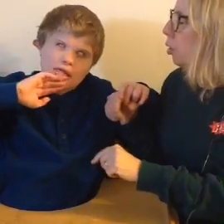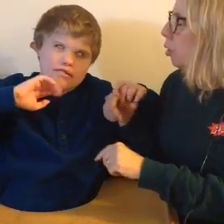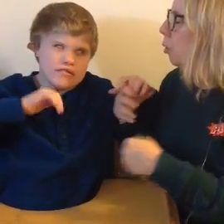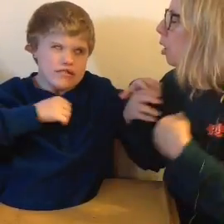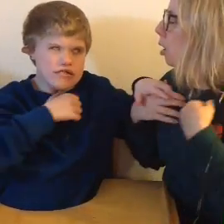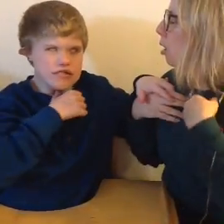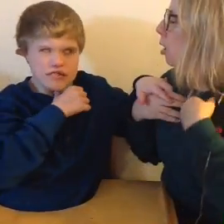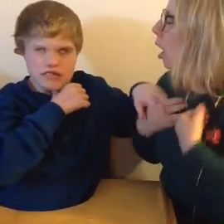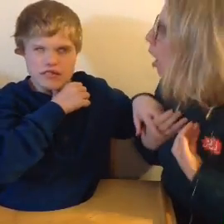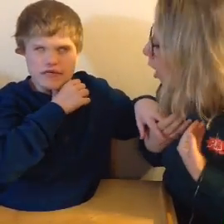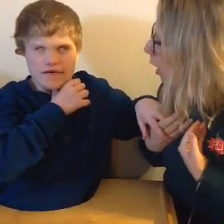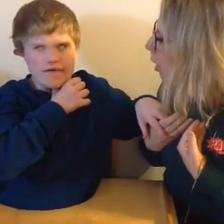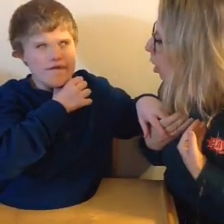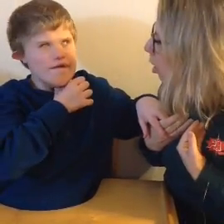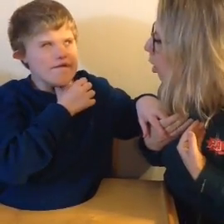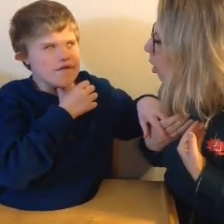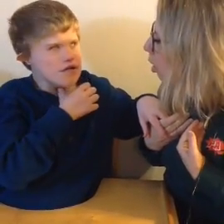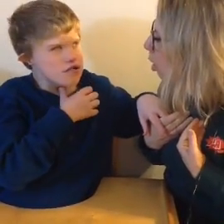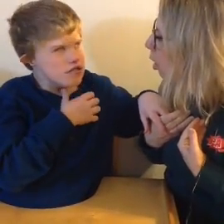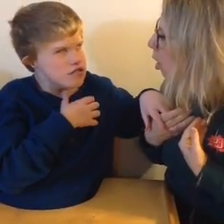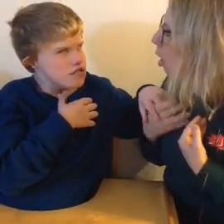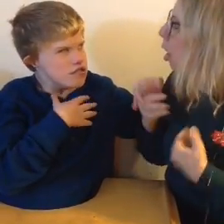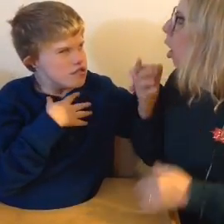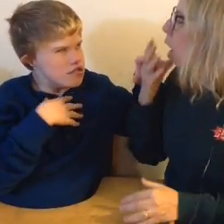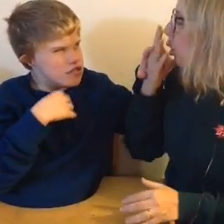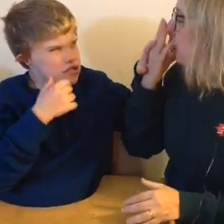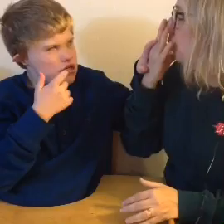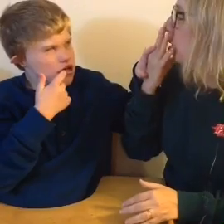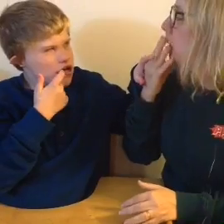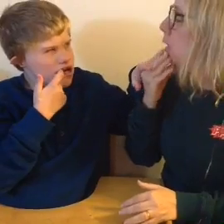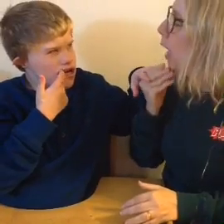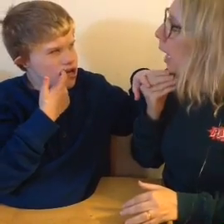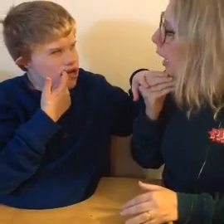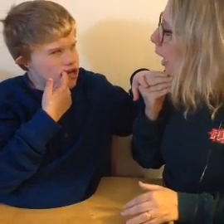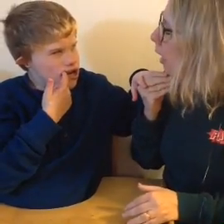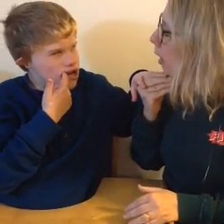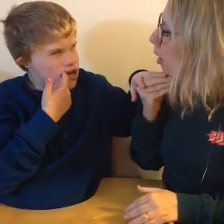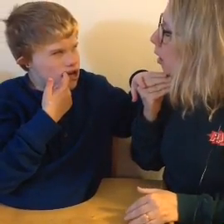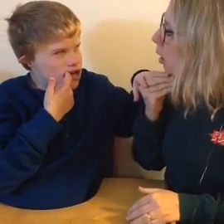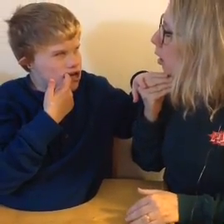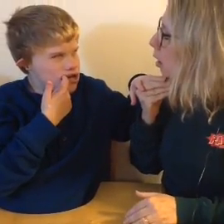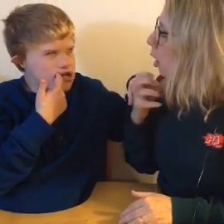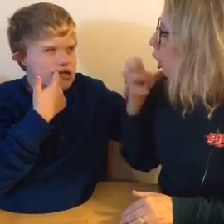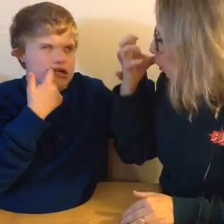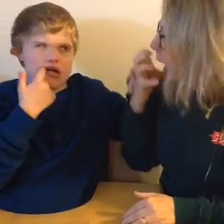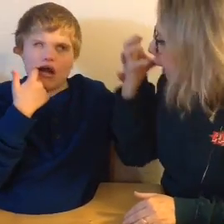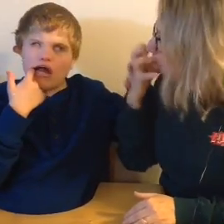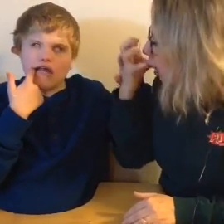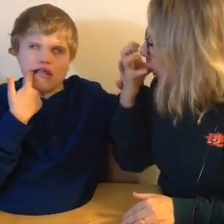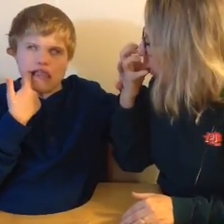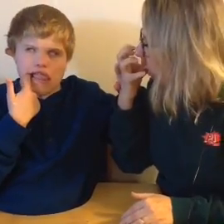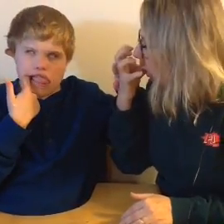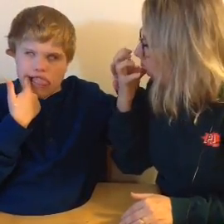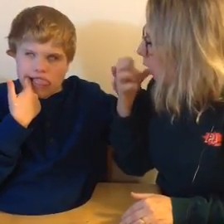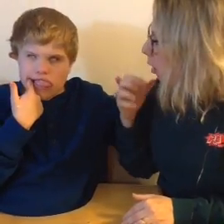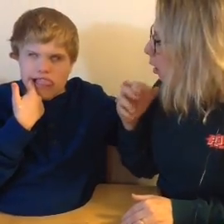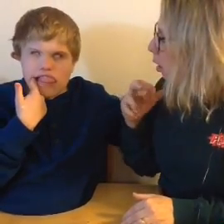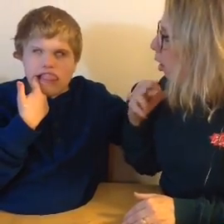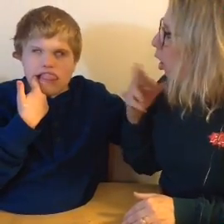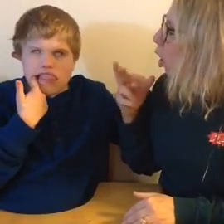you tired? Are you sad? Are you angry? Are